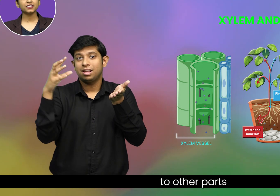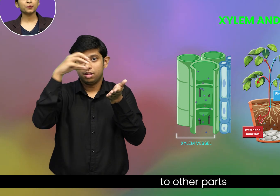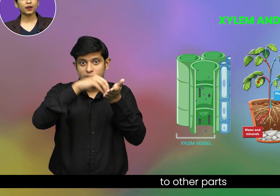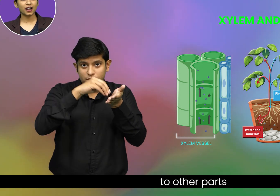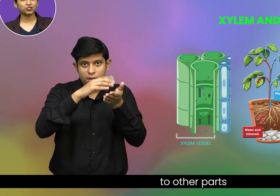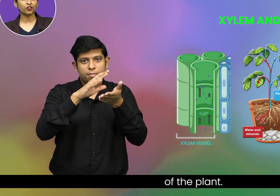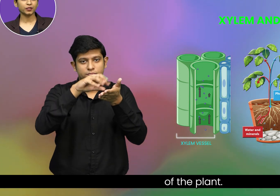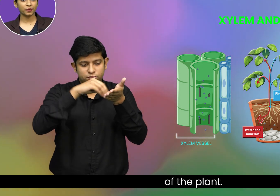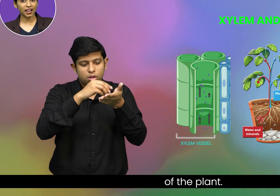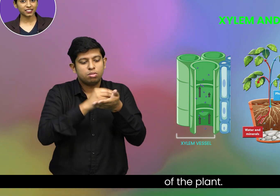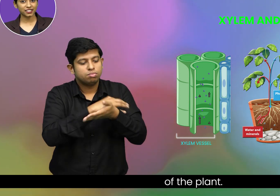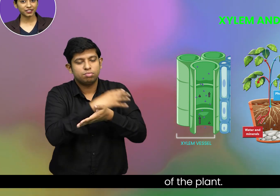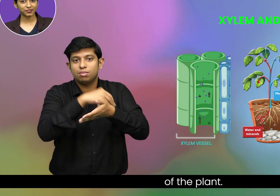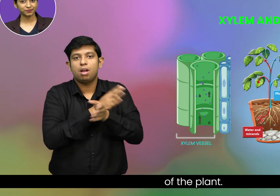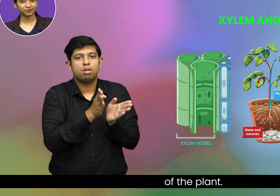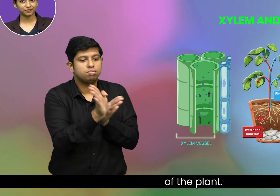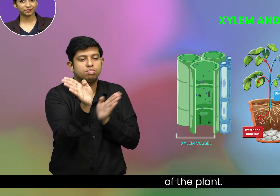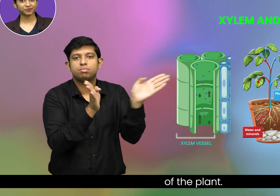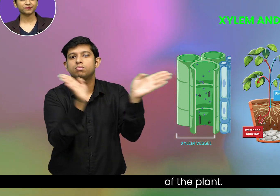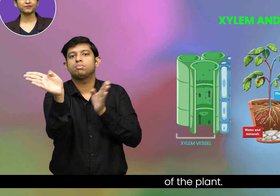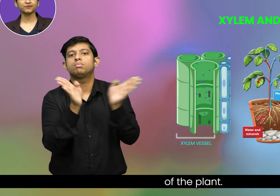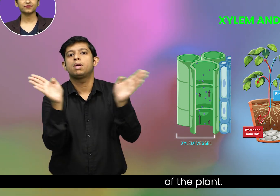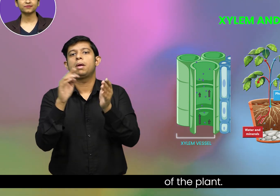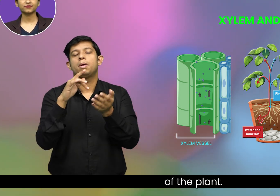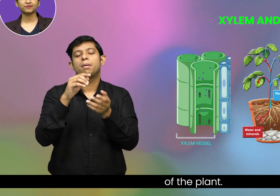to other parts of the plant.